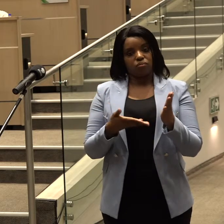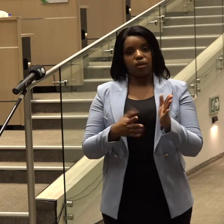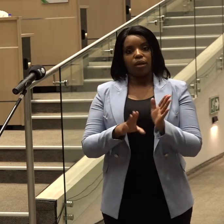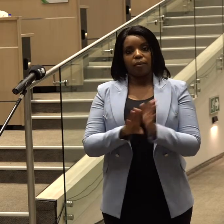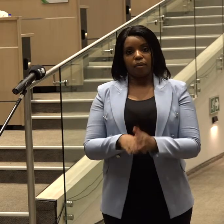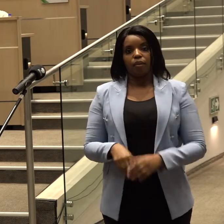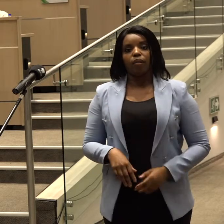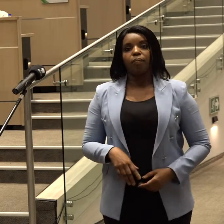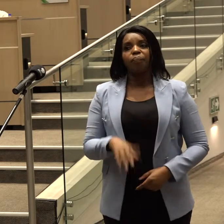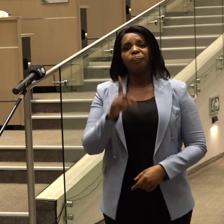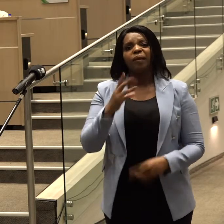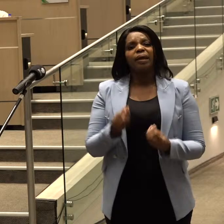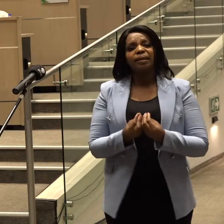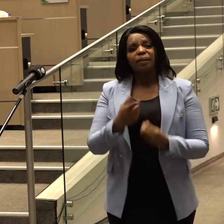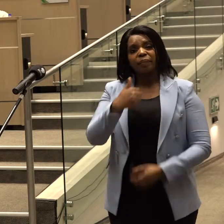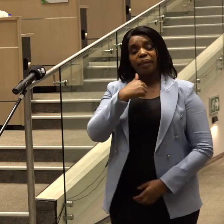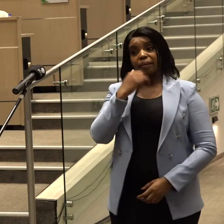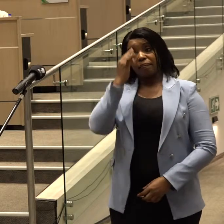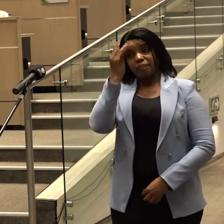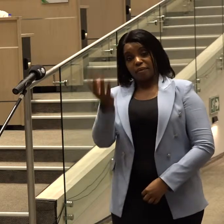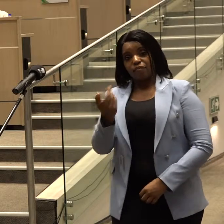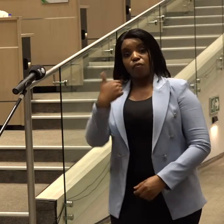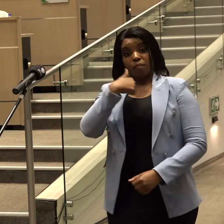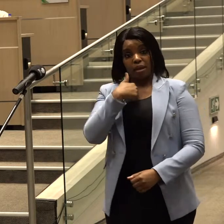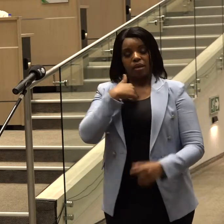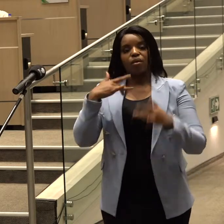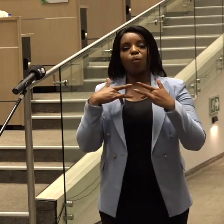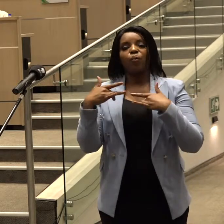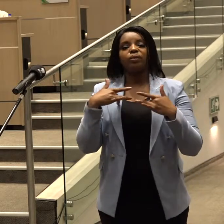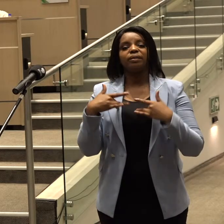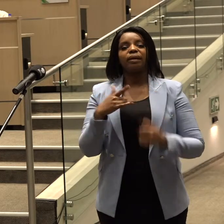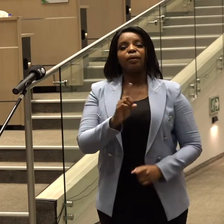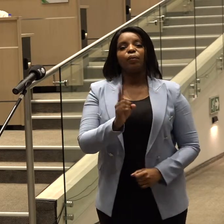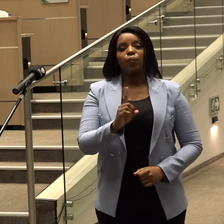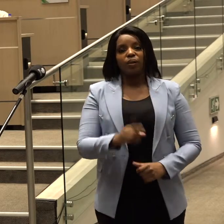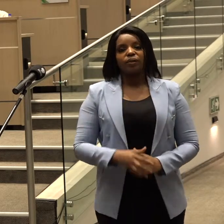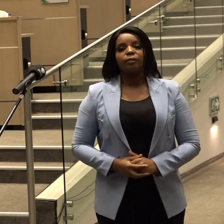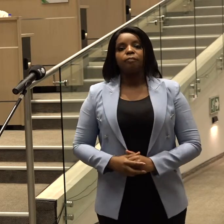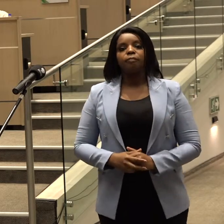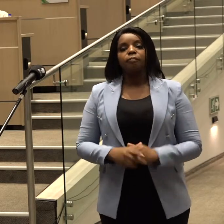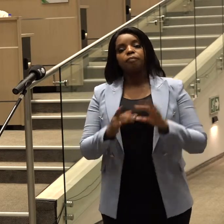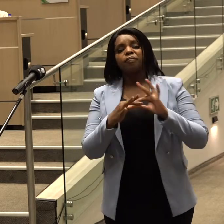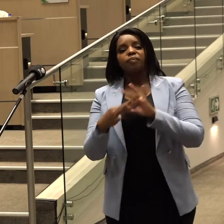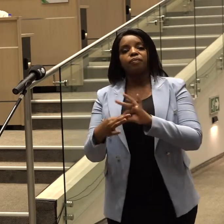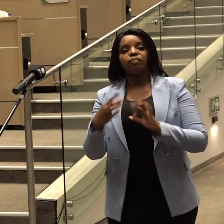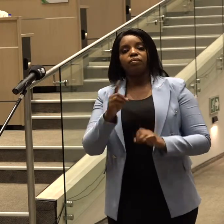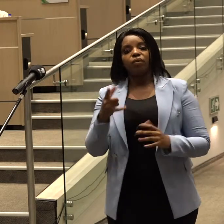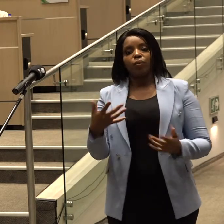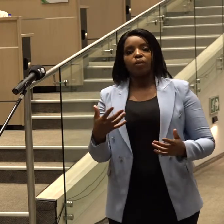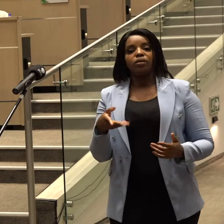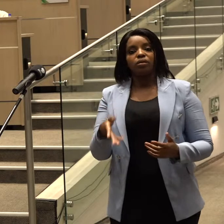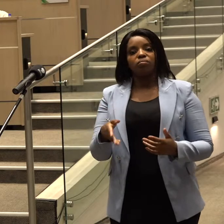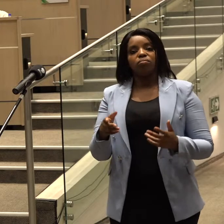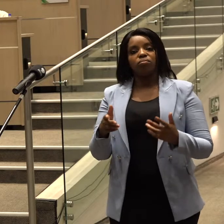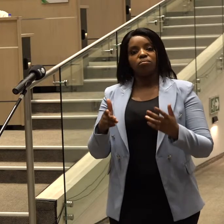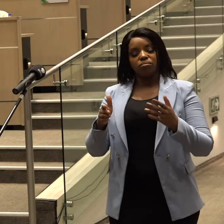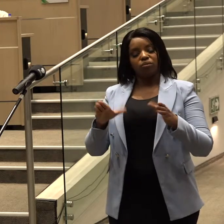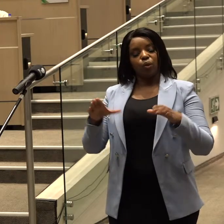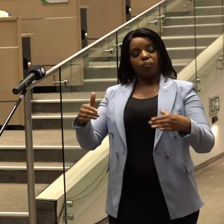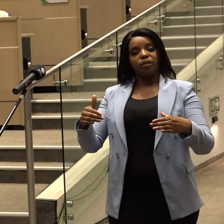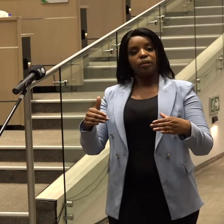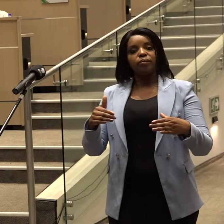let me let me submit you to you chairperson my consent in terms of the community police Forum so why don't you